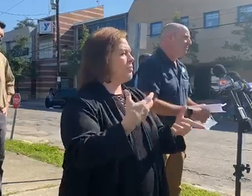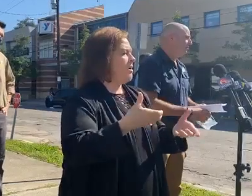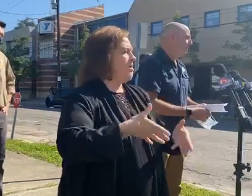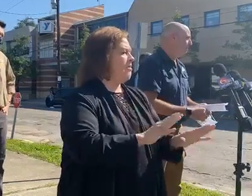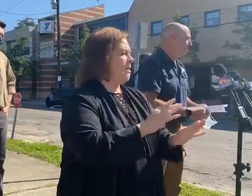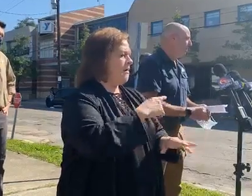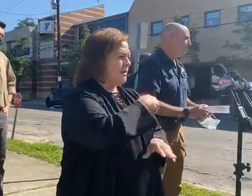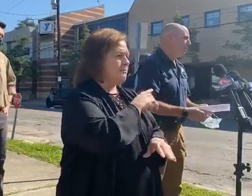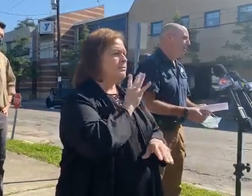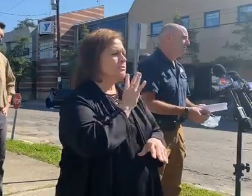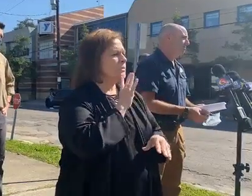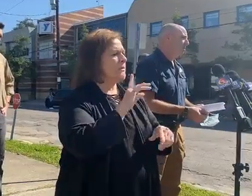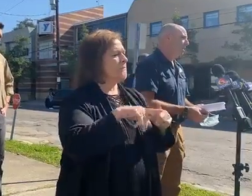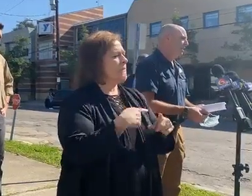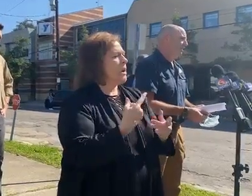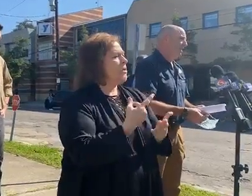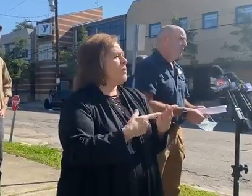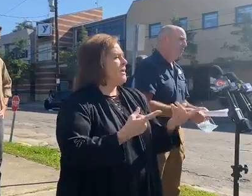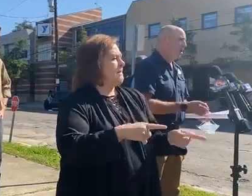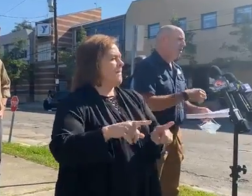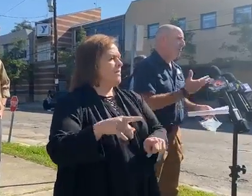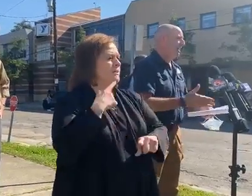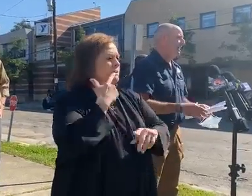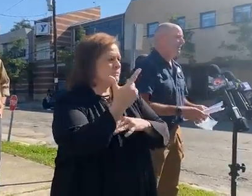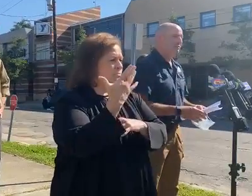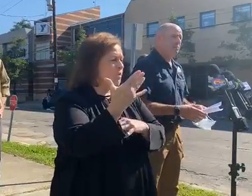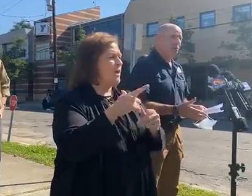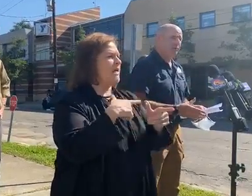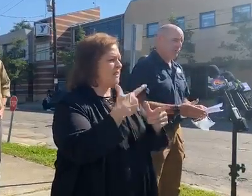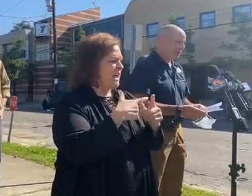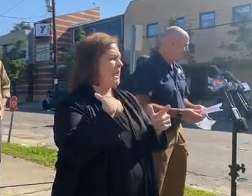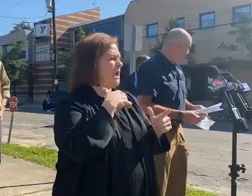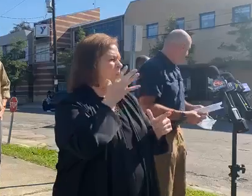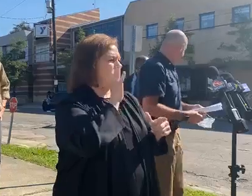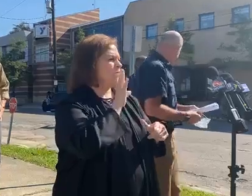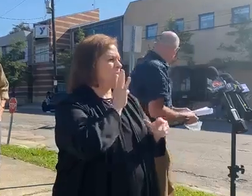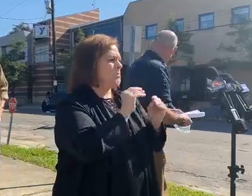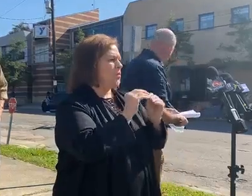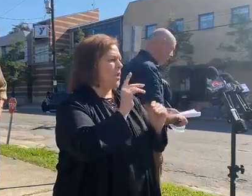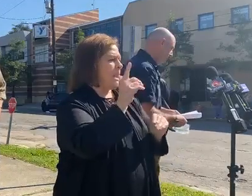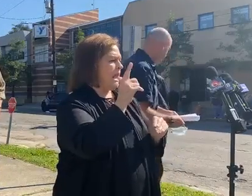to talk about what's going on this morning, and then I'll come back and give you more information.